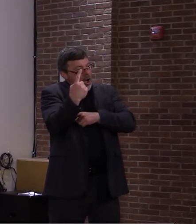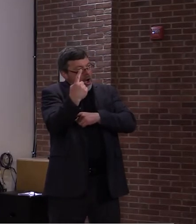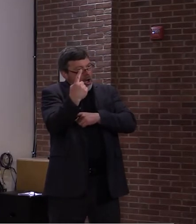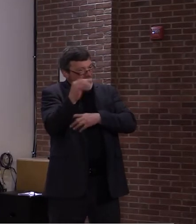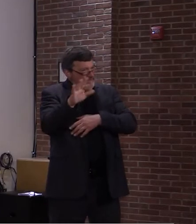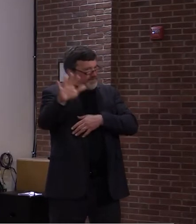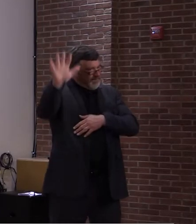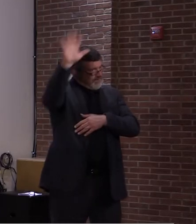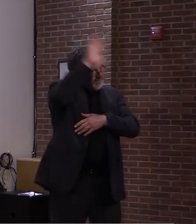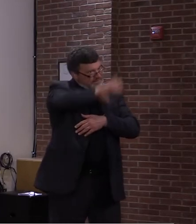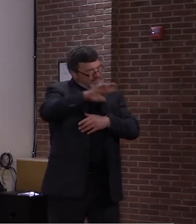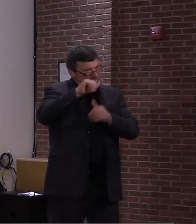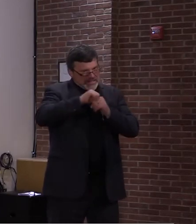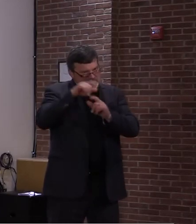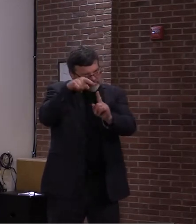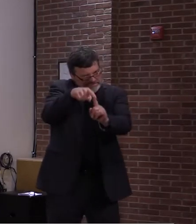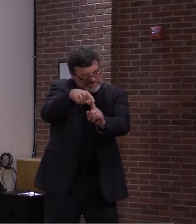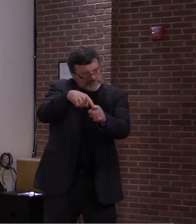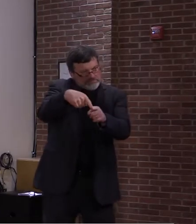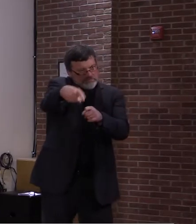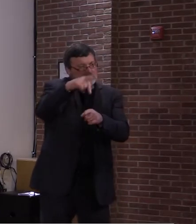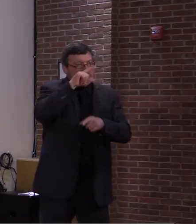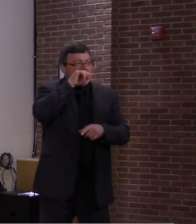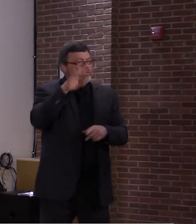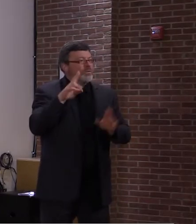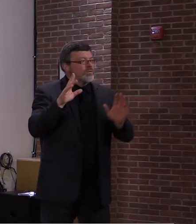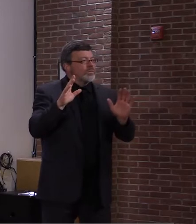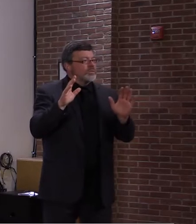States. I'll turn it back to the governor.